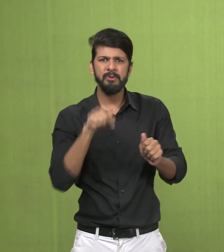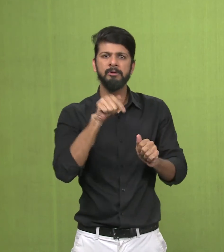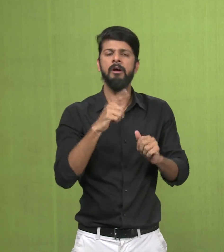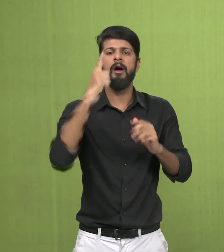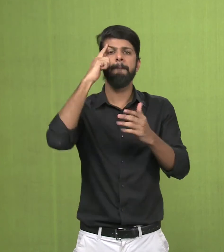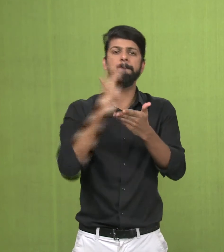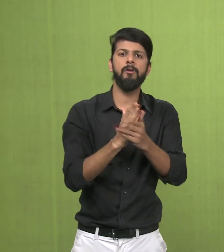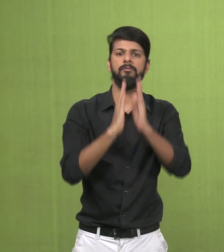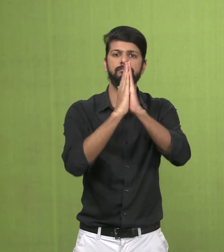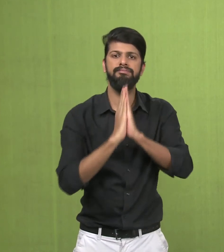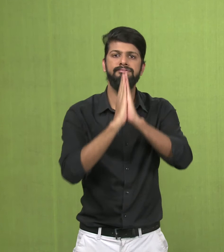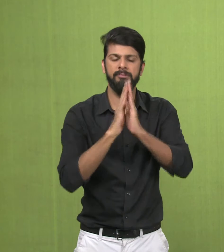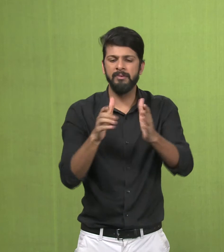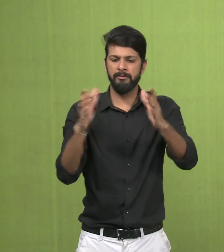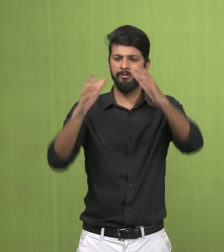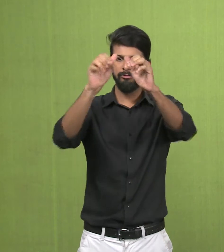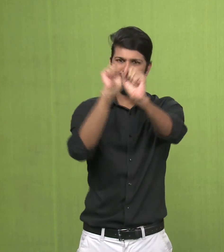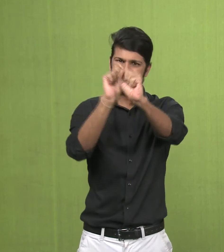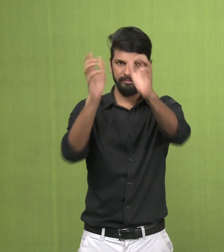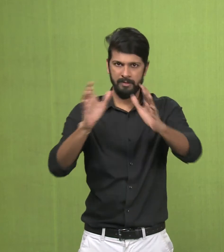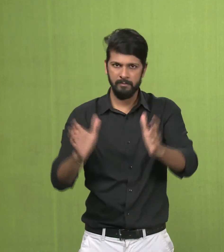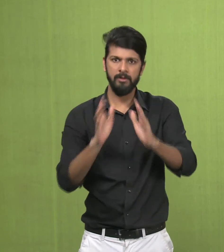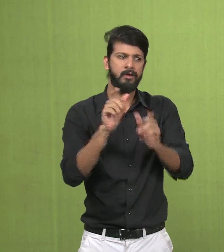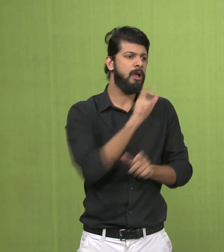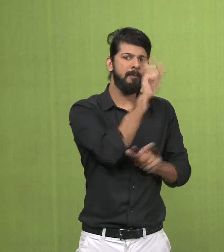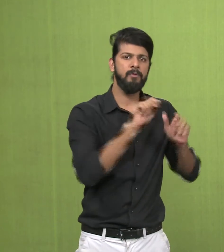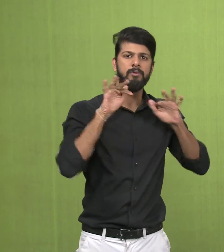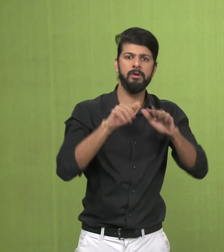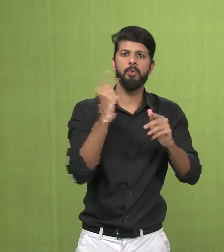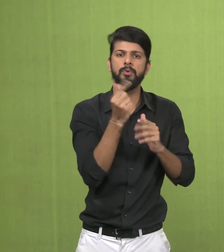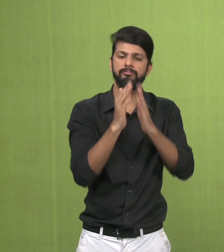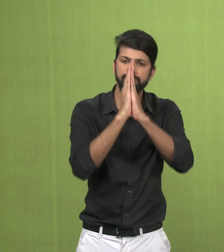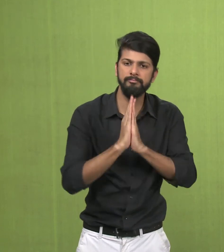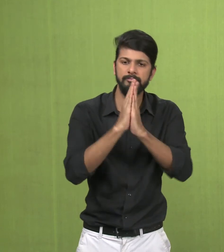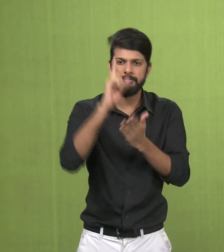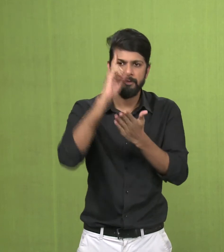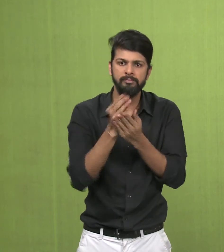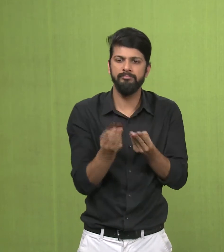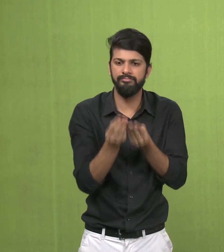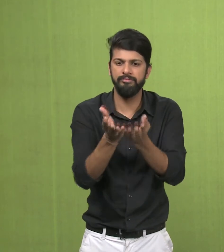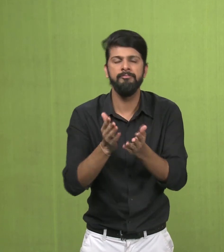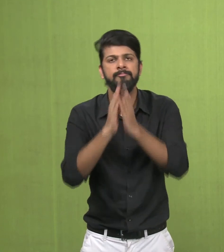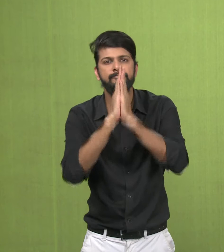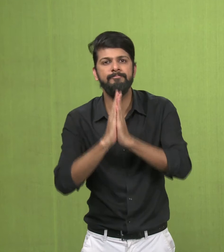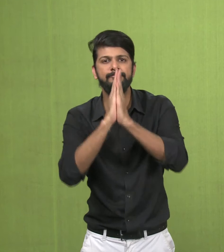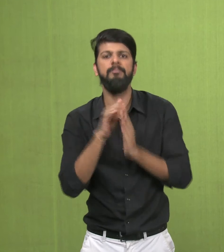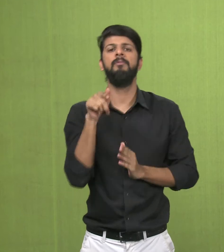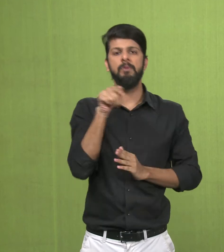Then mother goddess figurines. There was a lot of belief and veneration, and these were votive figures used